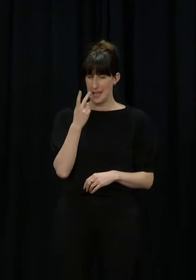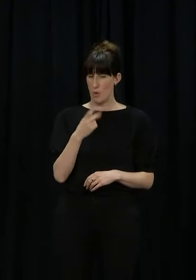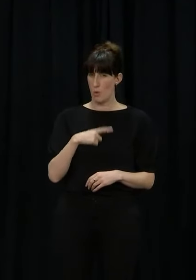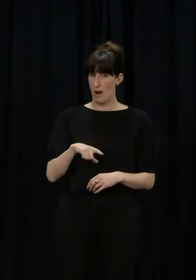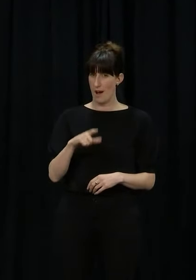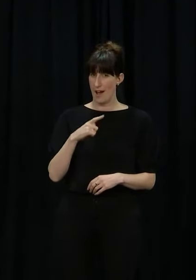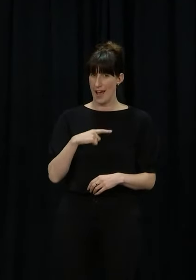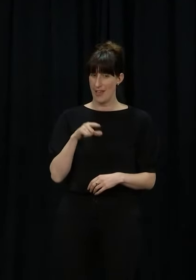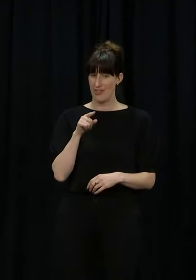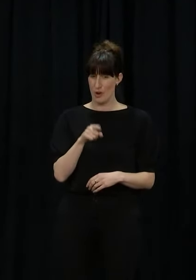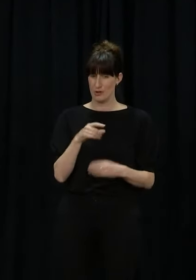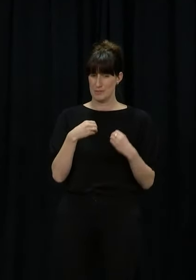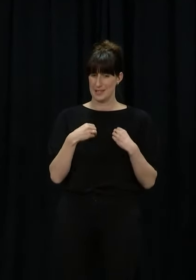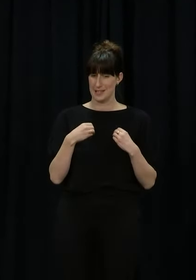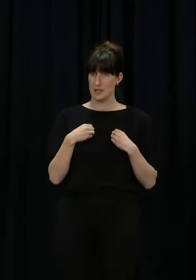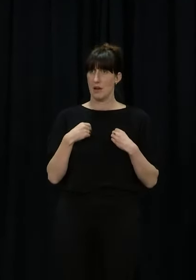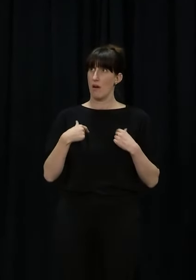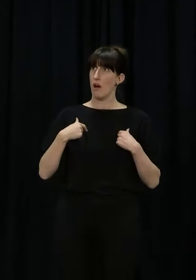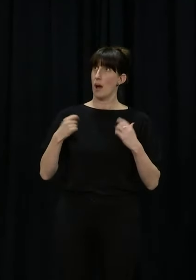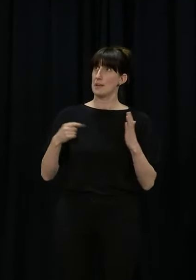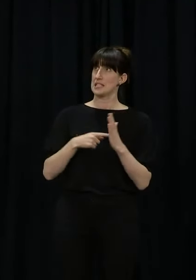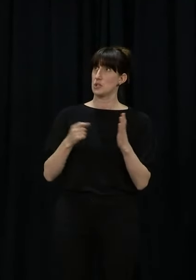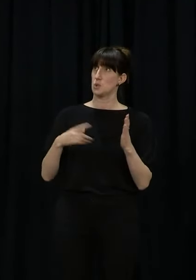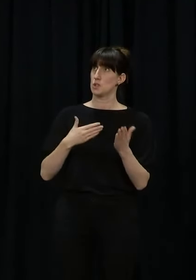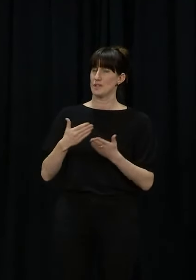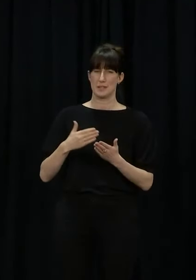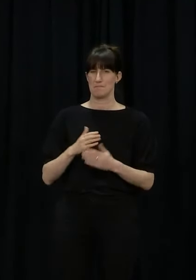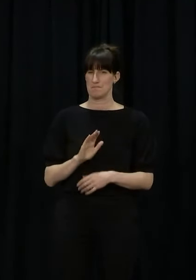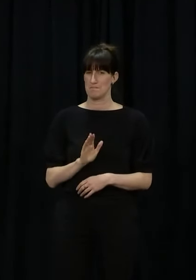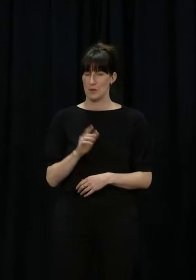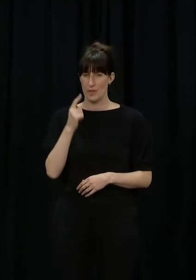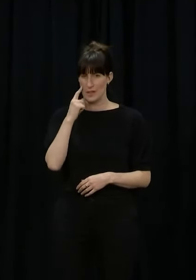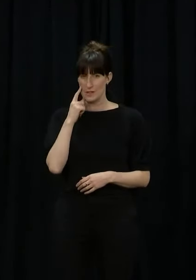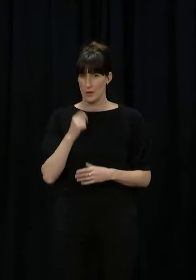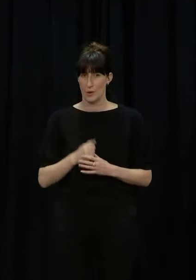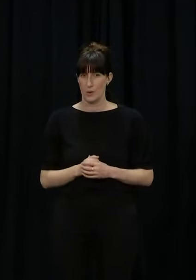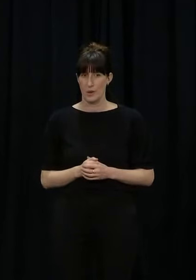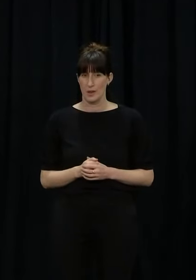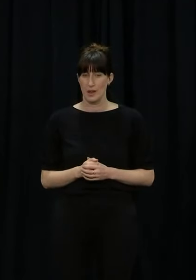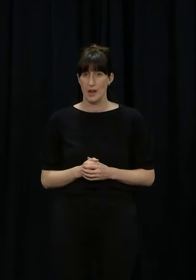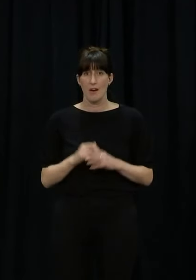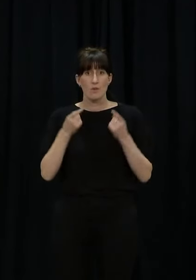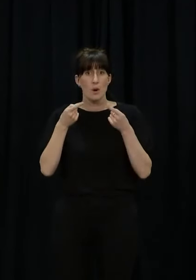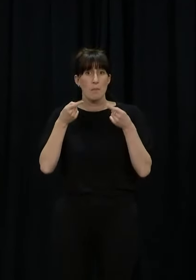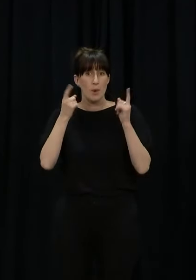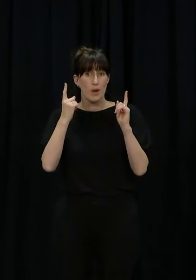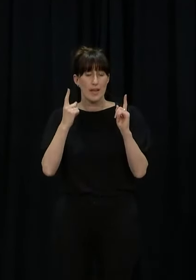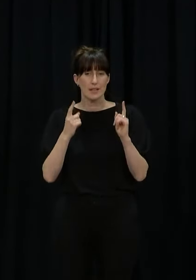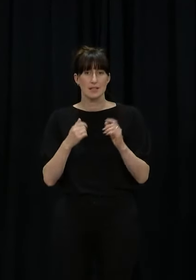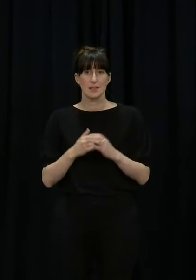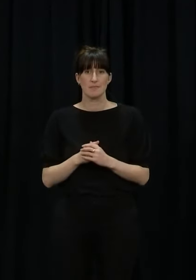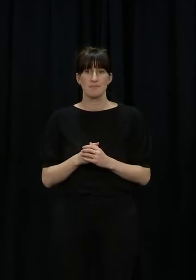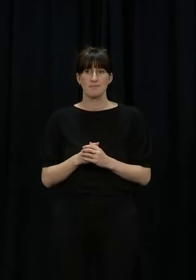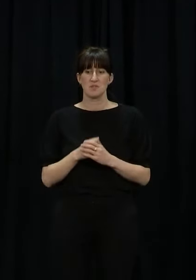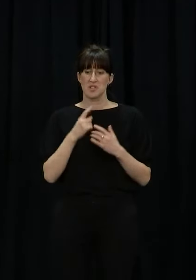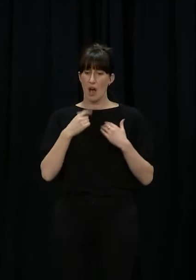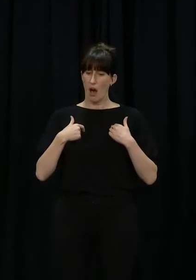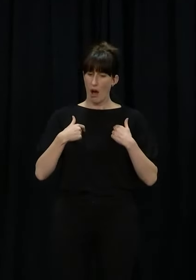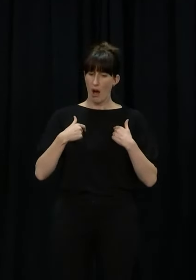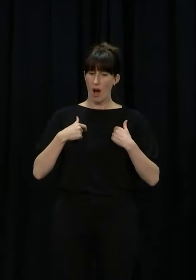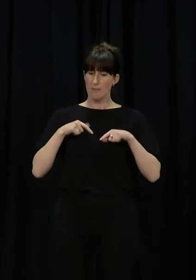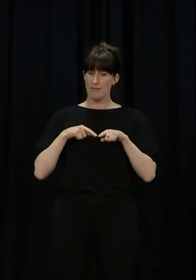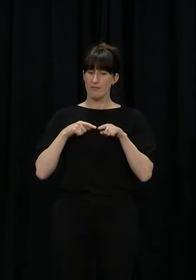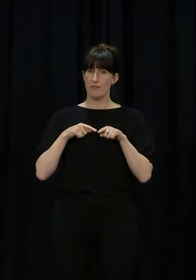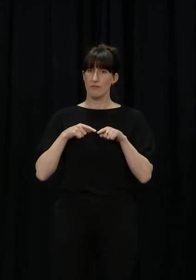be part of those essential services. And again, for employers, it is not, for instance, sufficient to say, well, I'm operating in